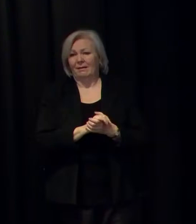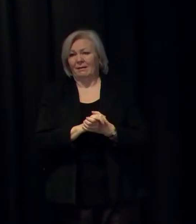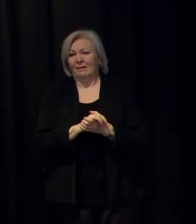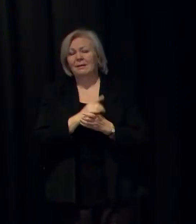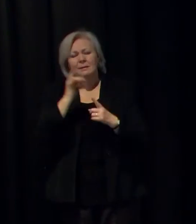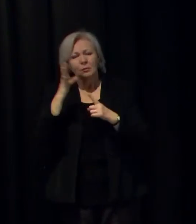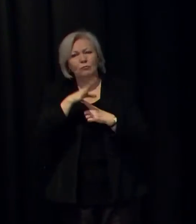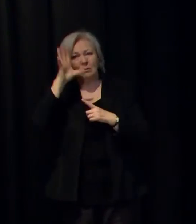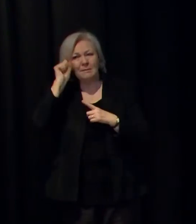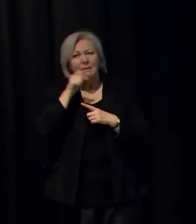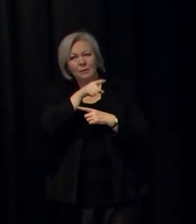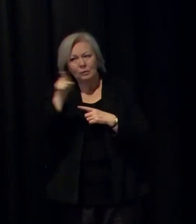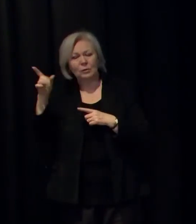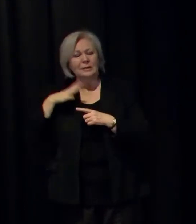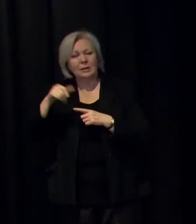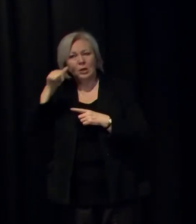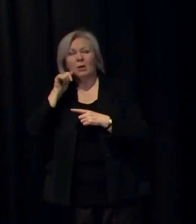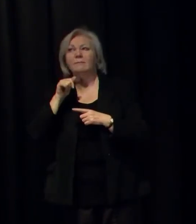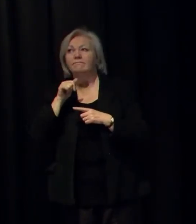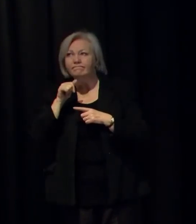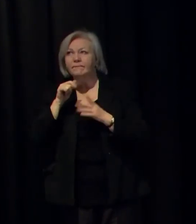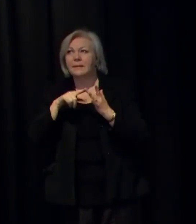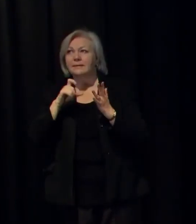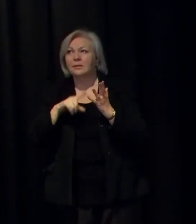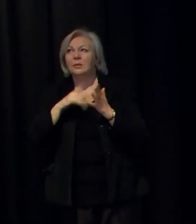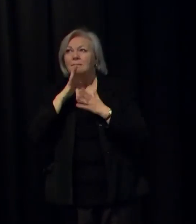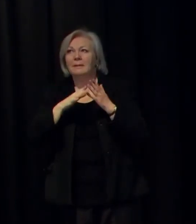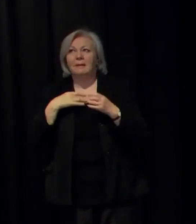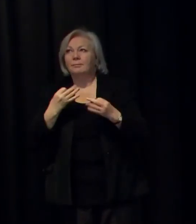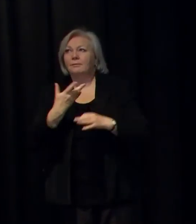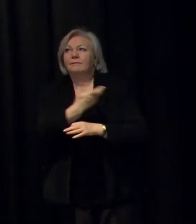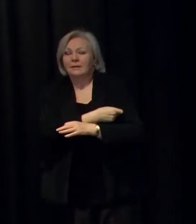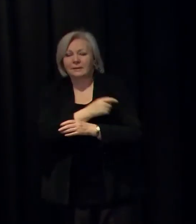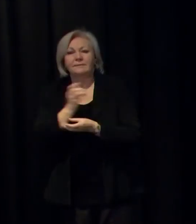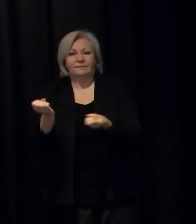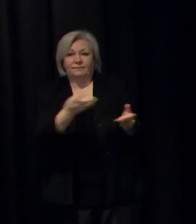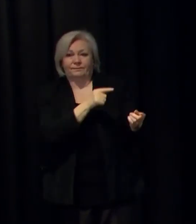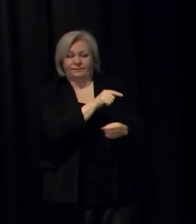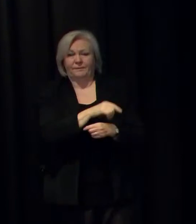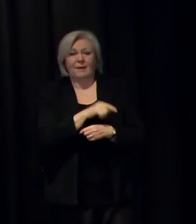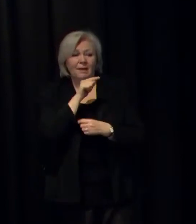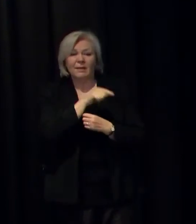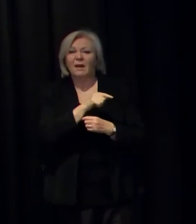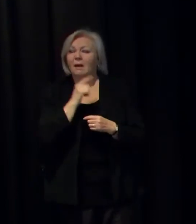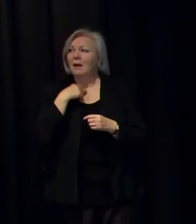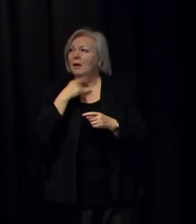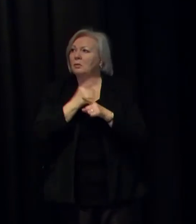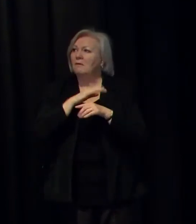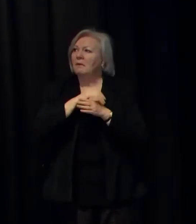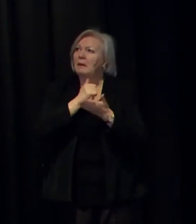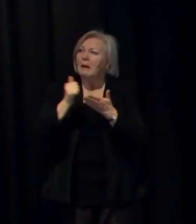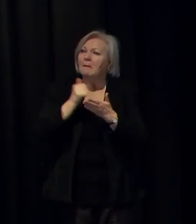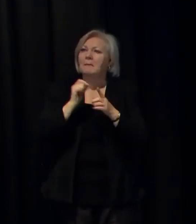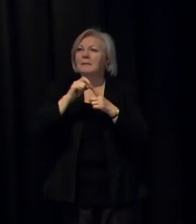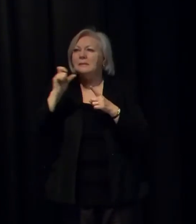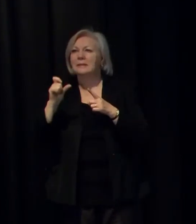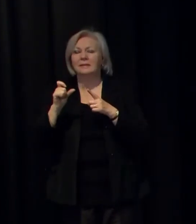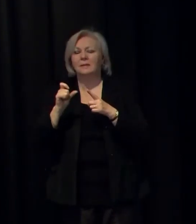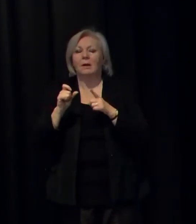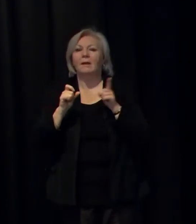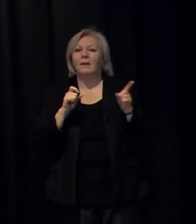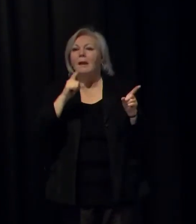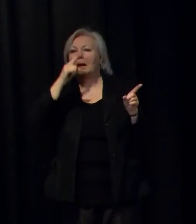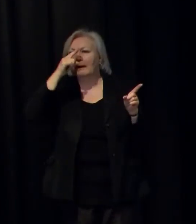statistic that anyone needs to know. Having said that, they're not numbers, they're people who are gravely ill. Today is a great